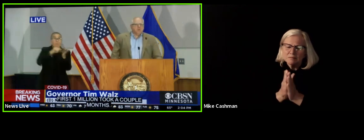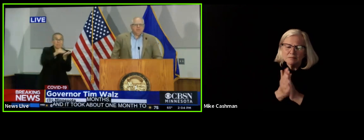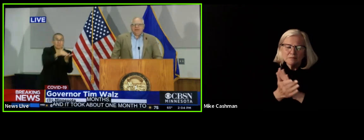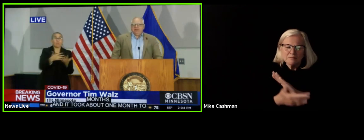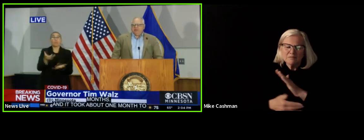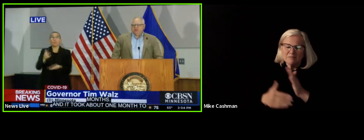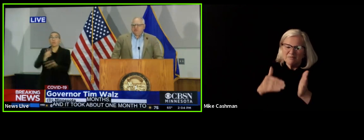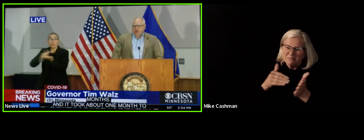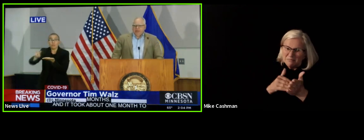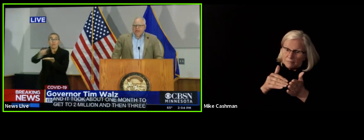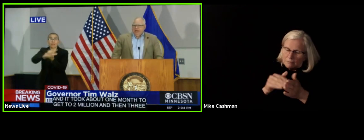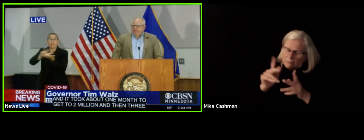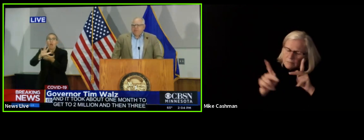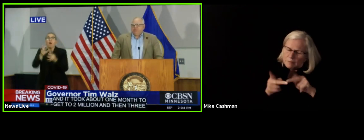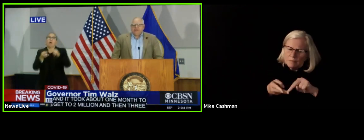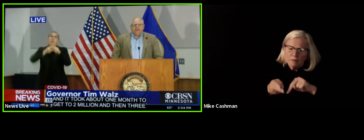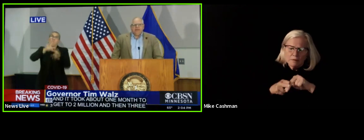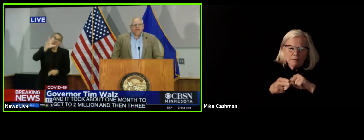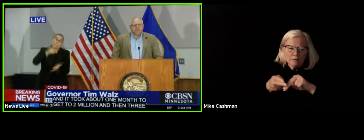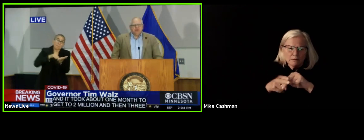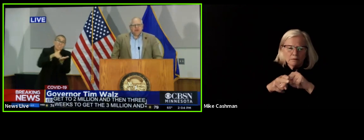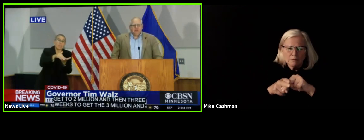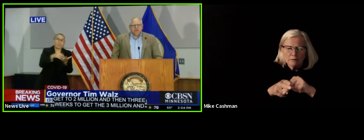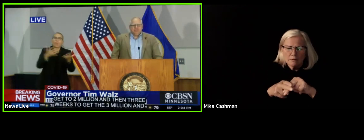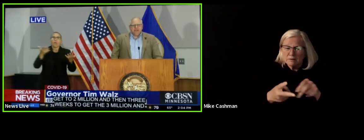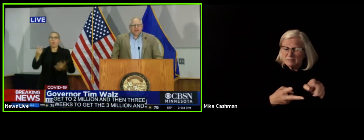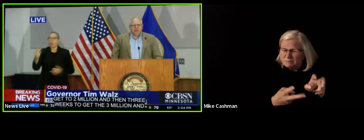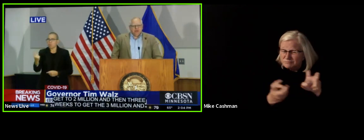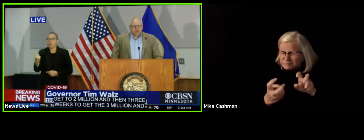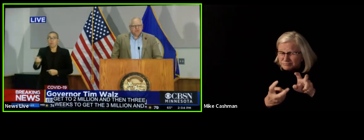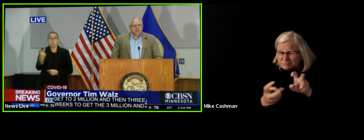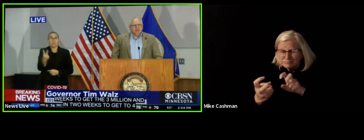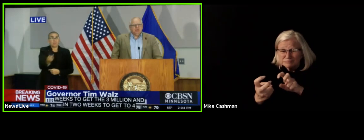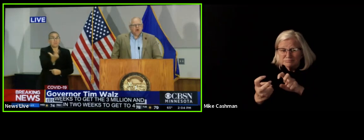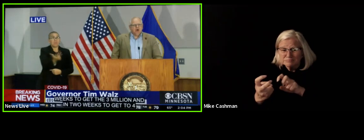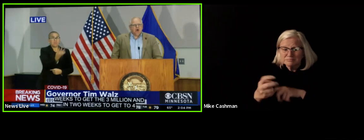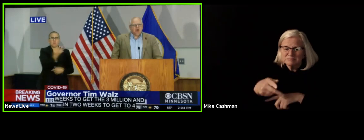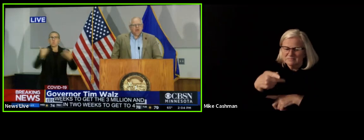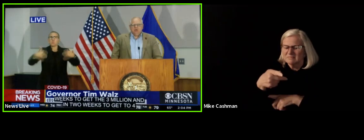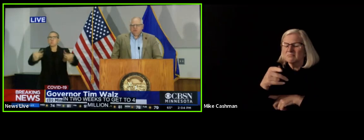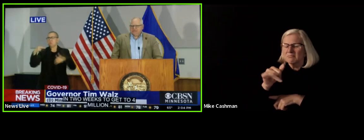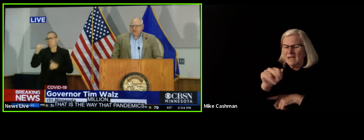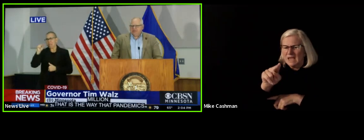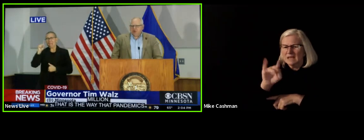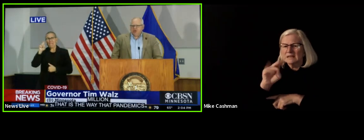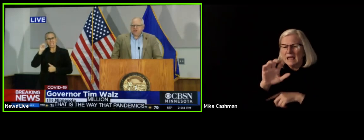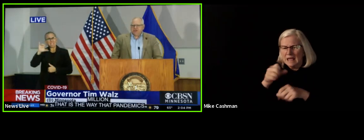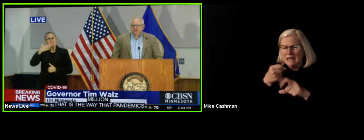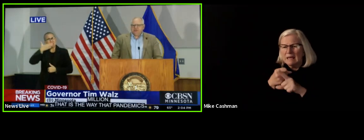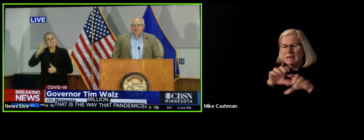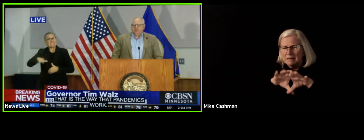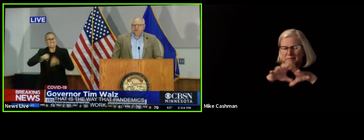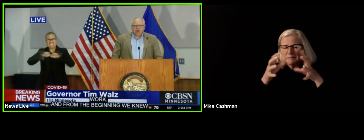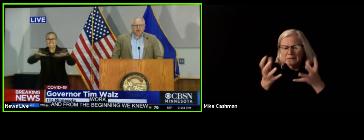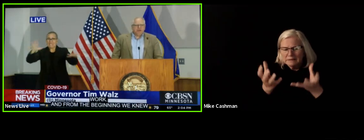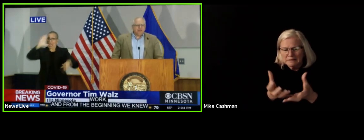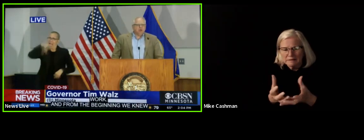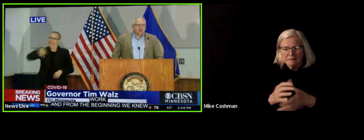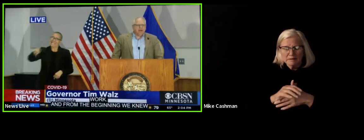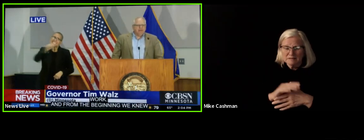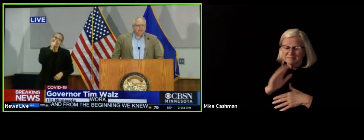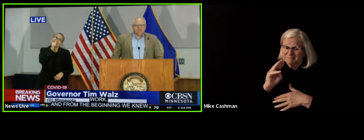the way pandemics work. And from the beginning, Minnesota, we said we knew this was going to be a long haul. We said in March that the darker